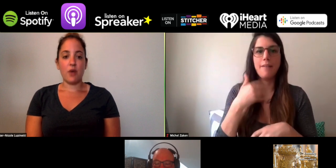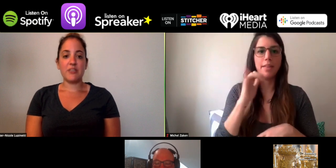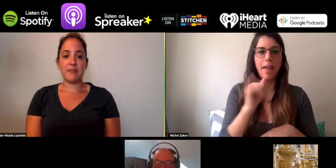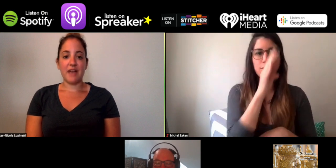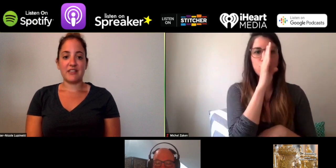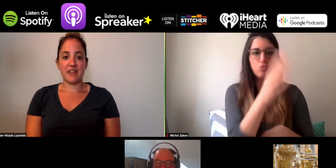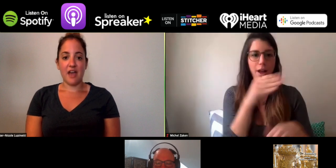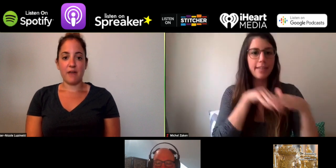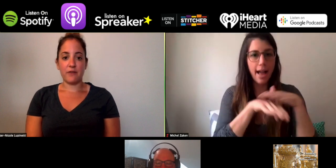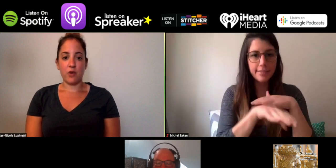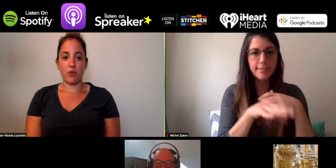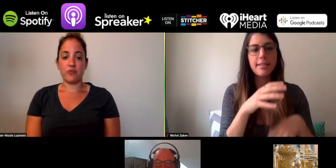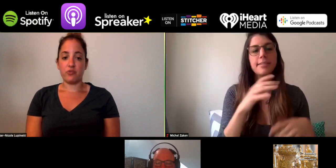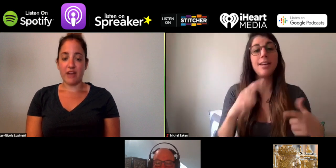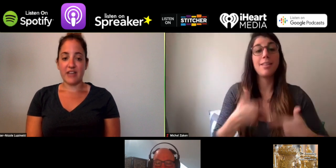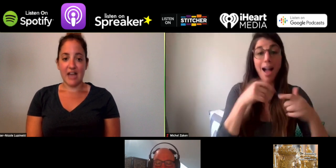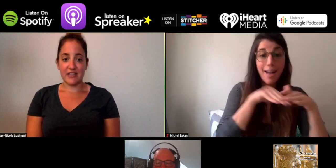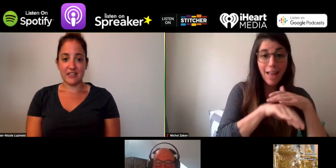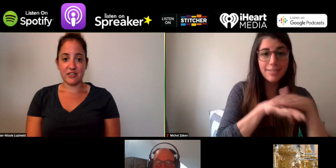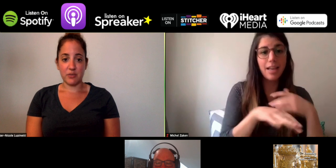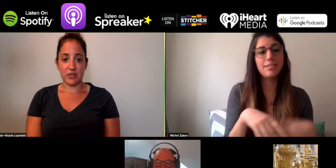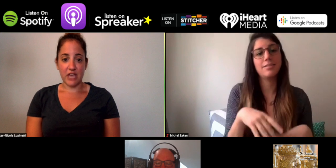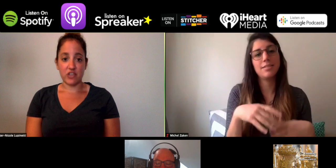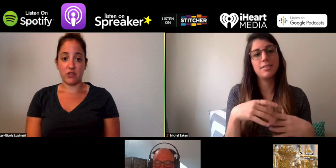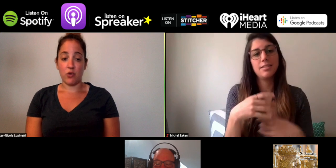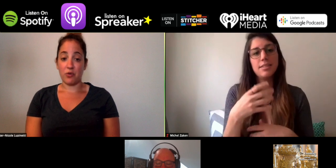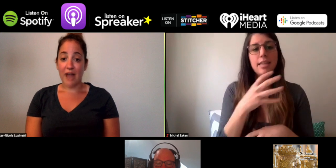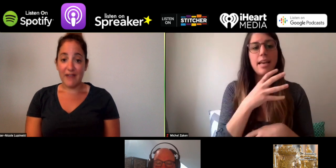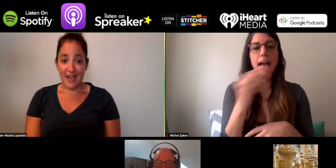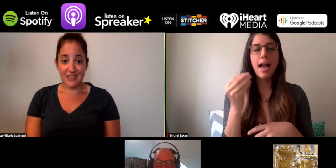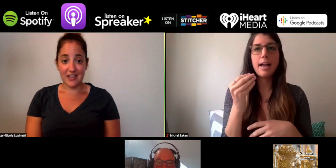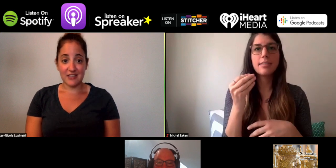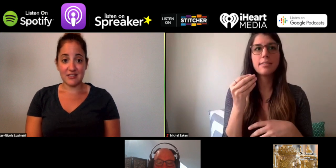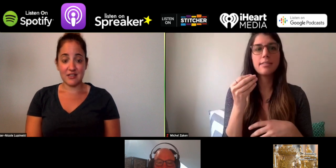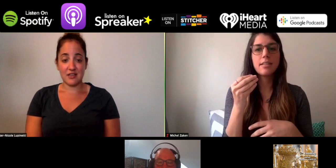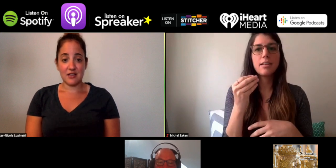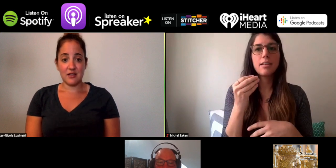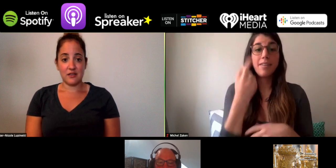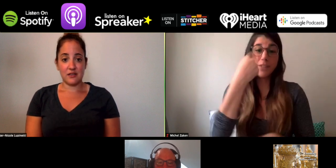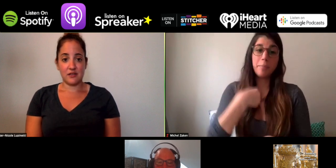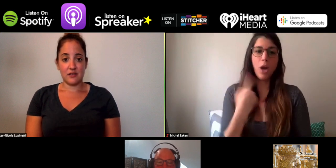It's always best to have, you know, direct access to communication or live access.